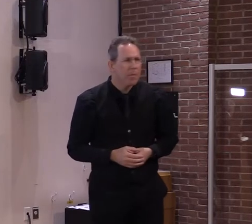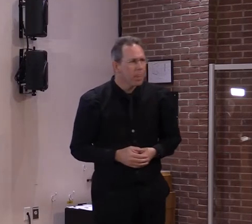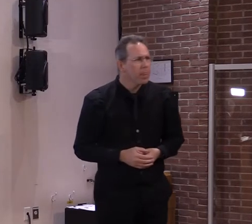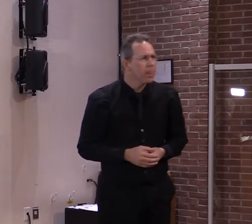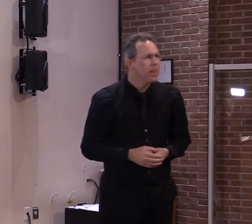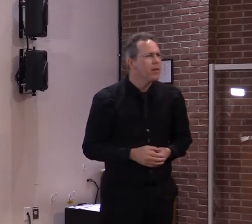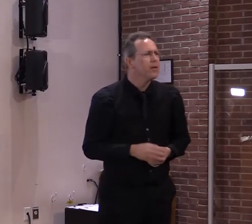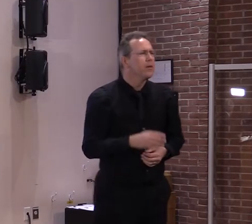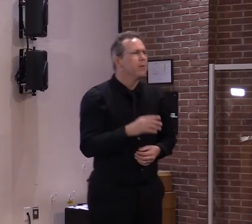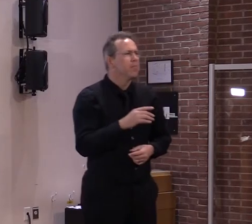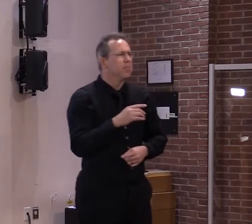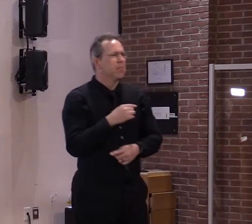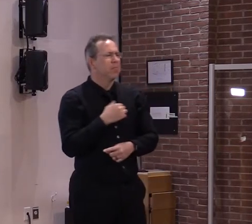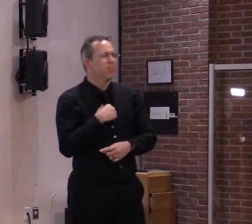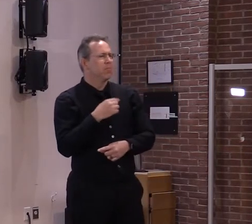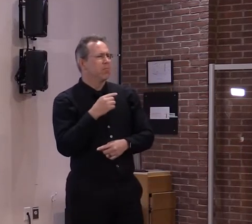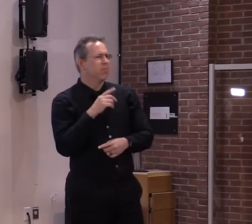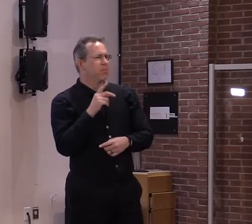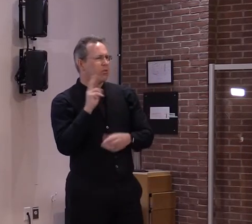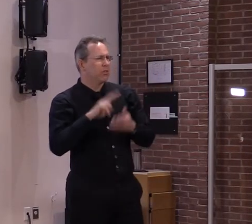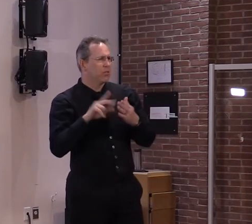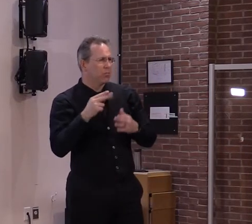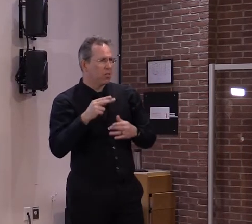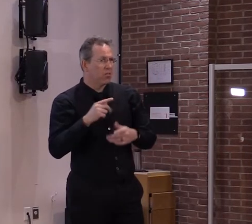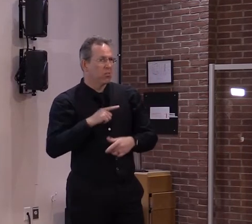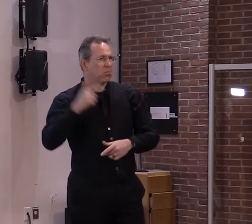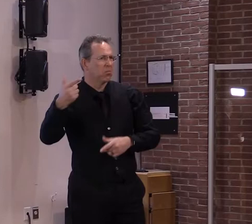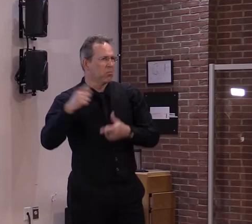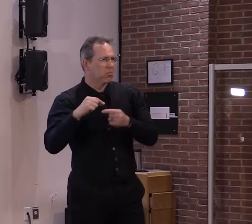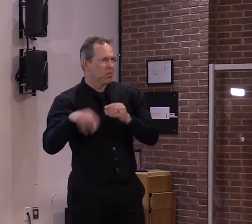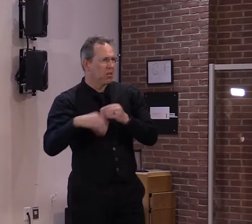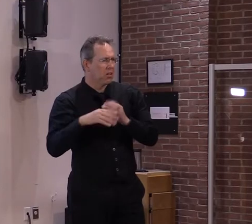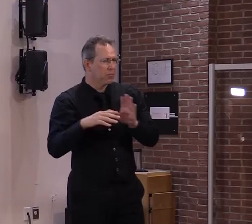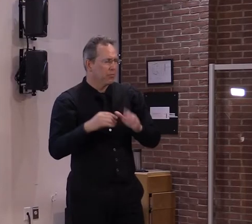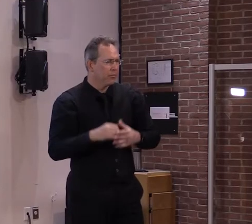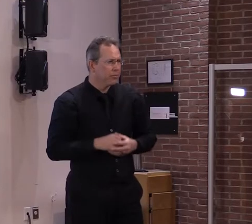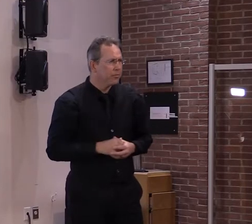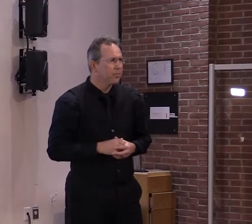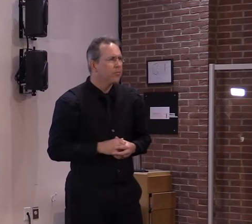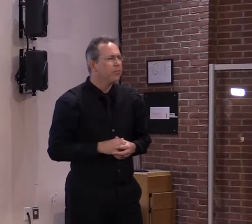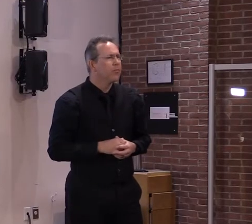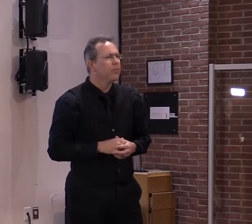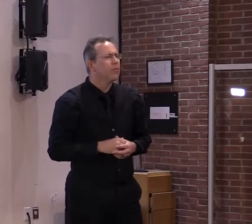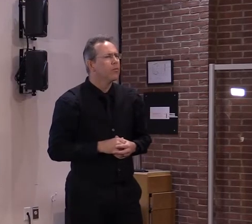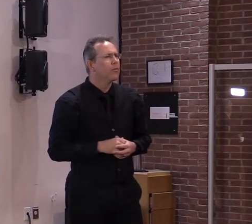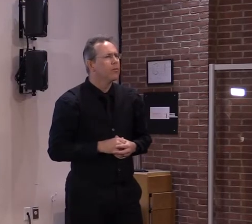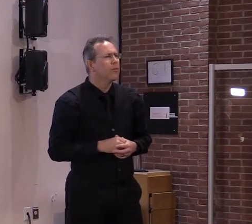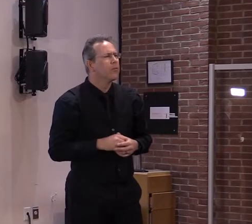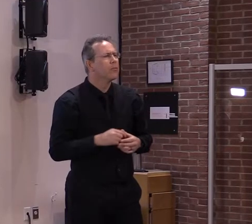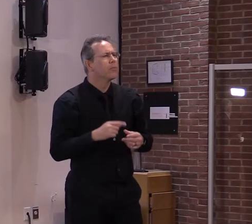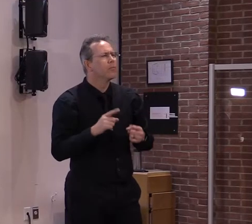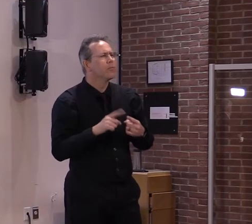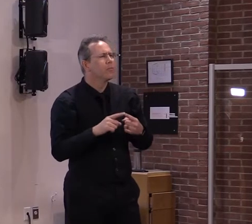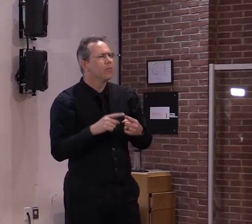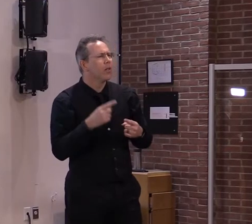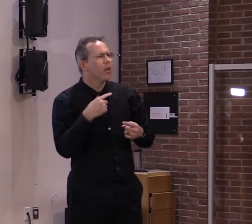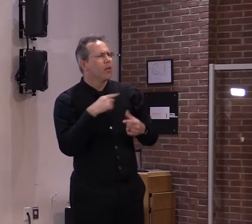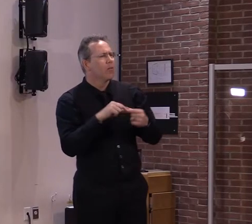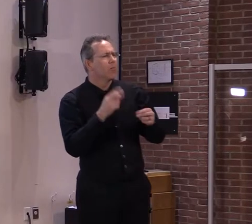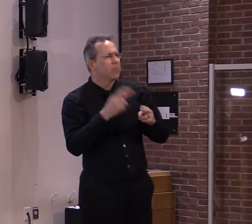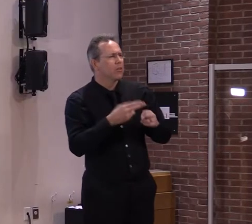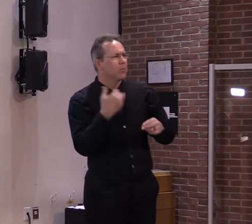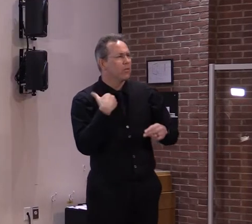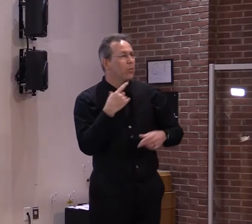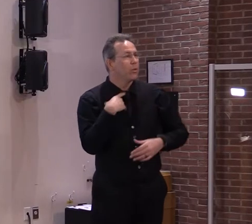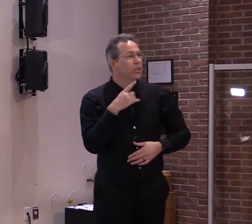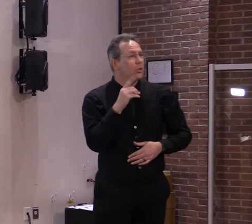then I'll get to your question. We are, and I think I've said this before, we are reaching out to that younger age group. I